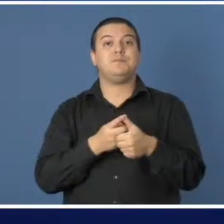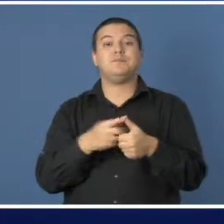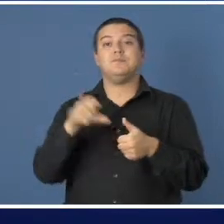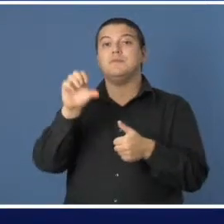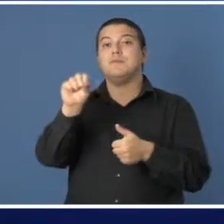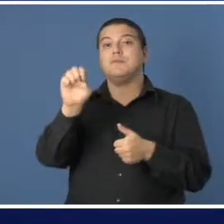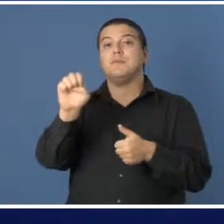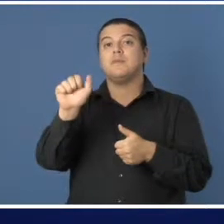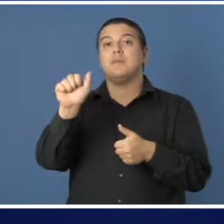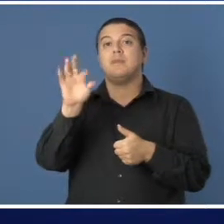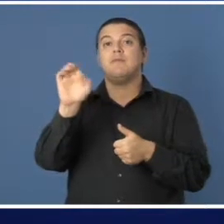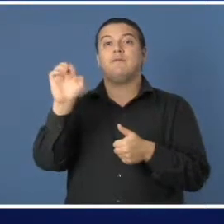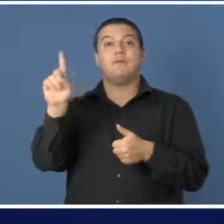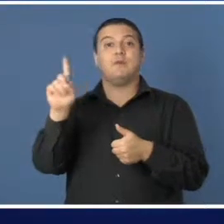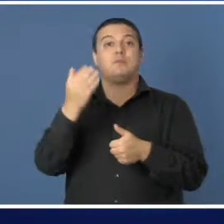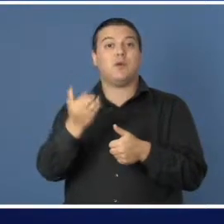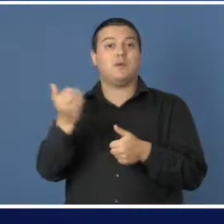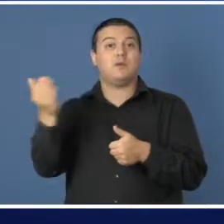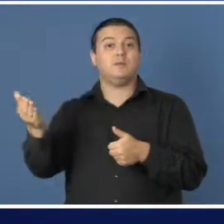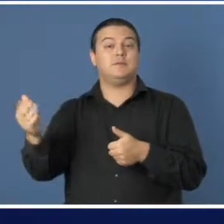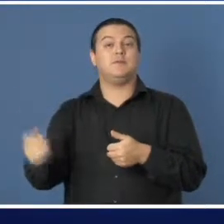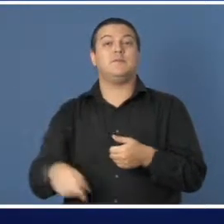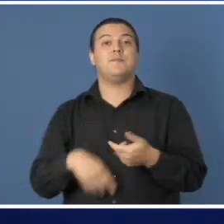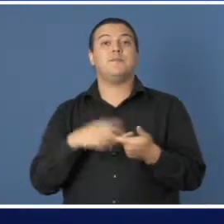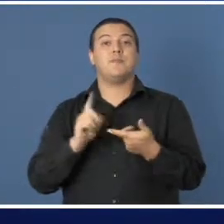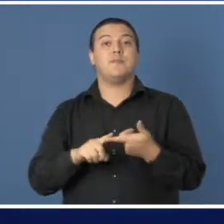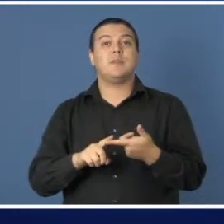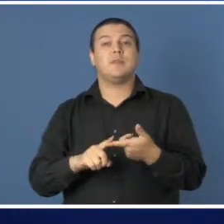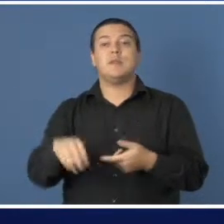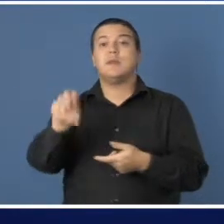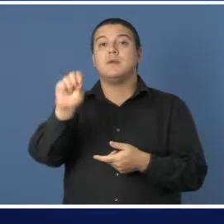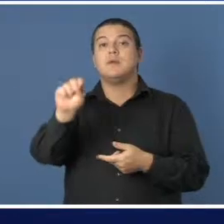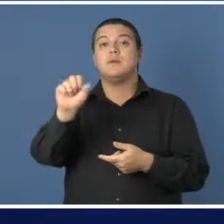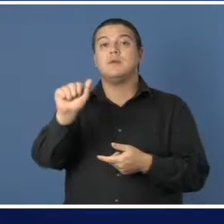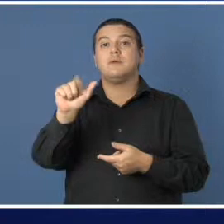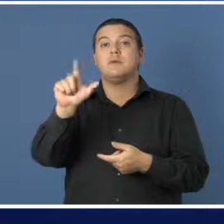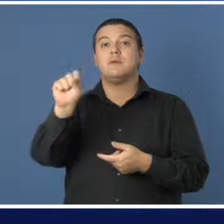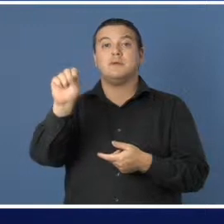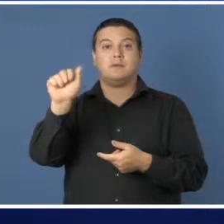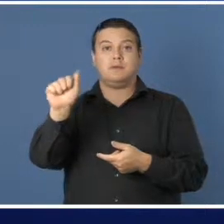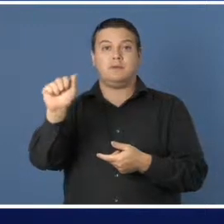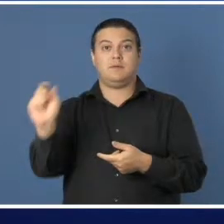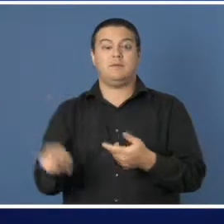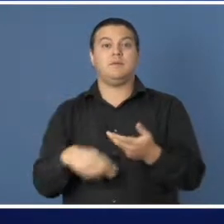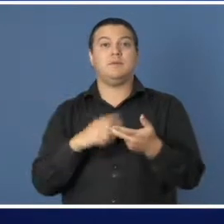seafood products, salsa,